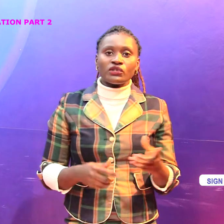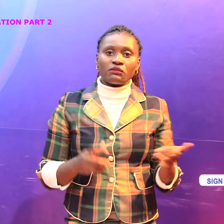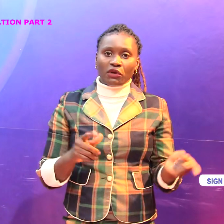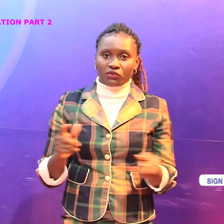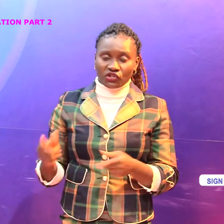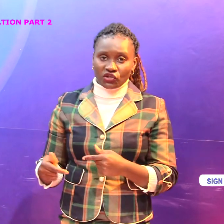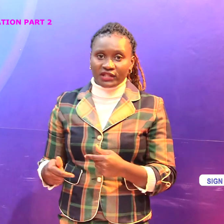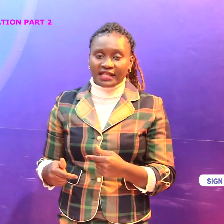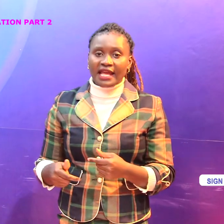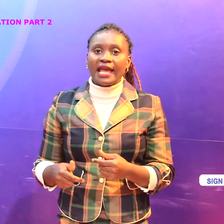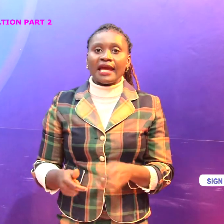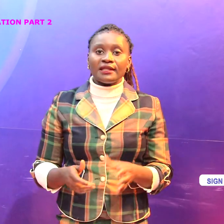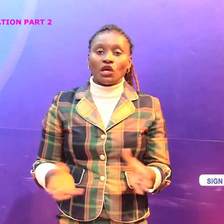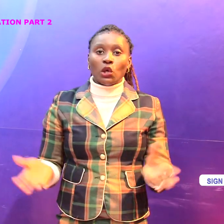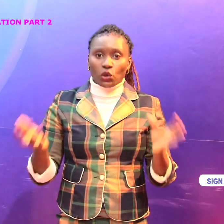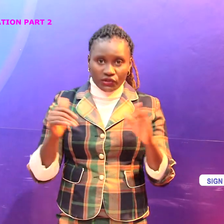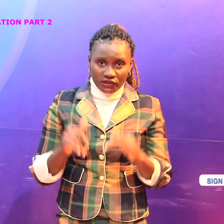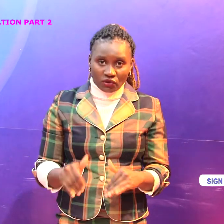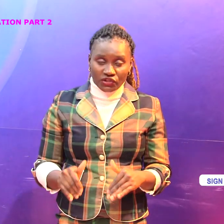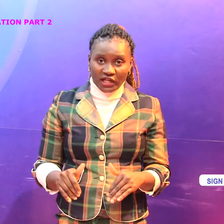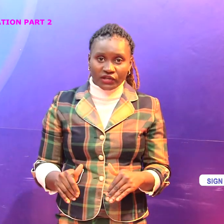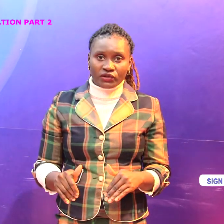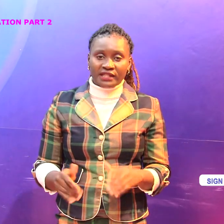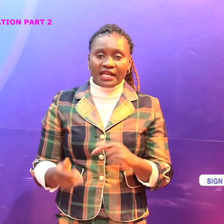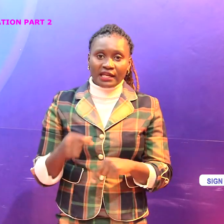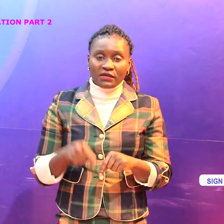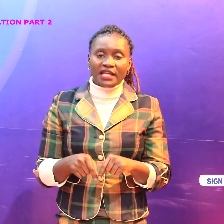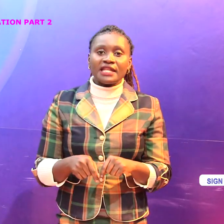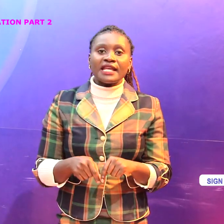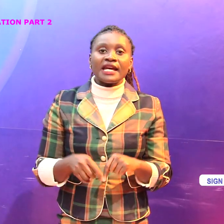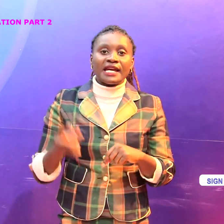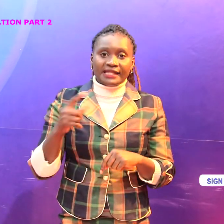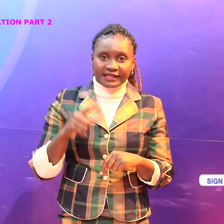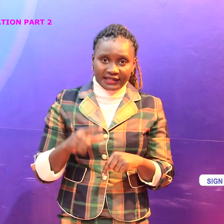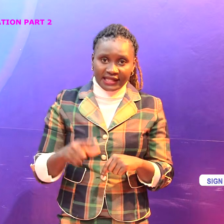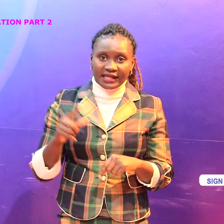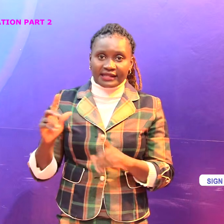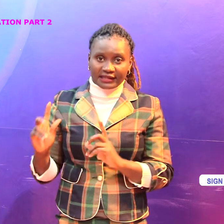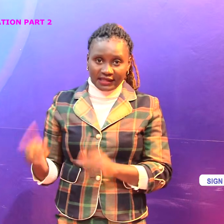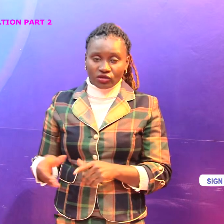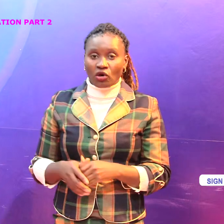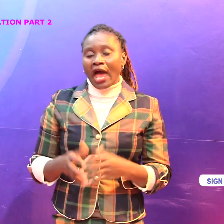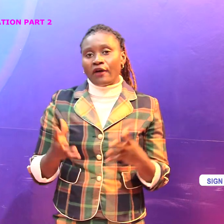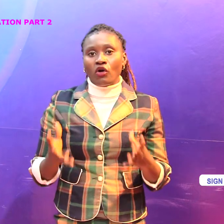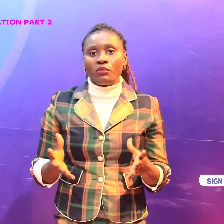use prepositions and conjunctions in making the sentences. So I hope you